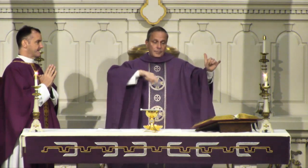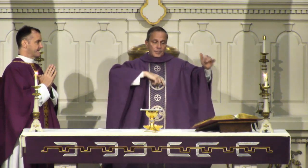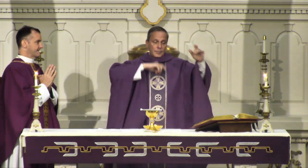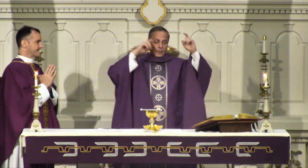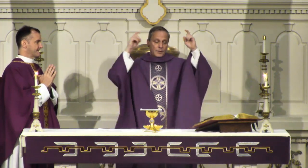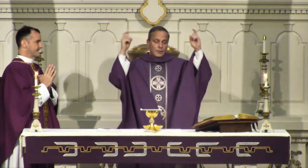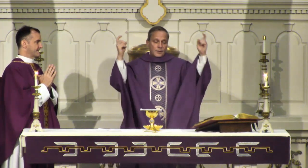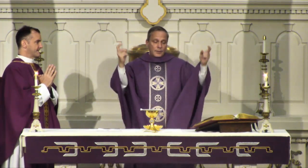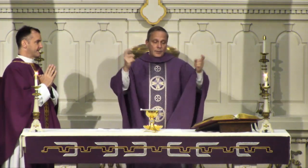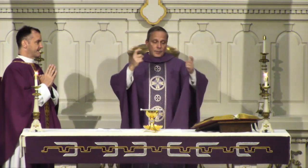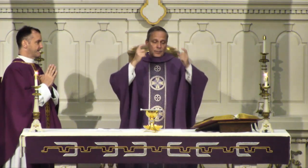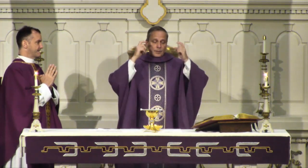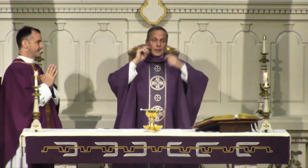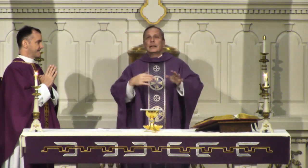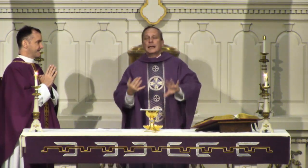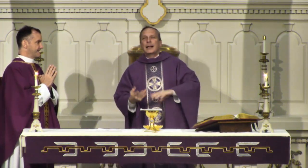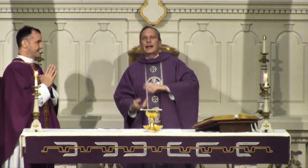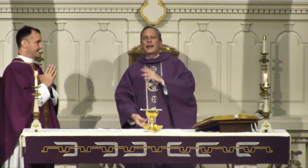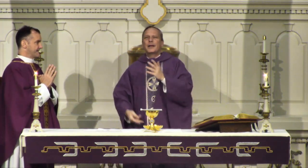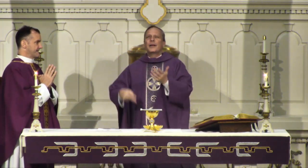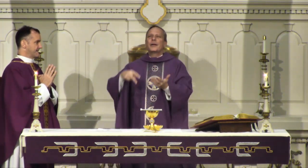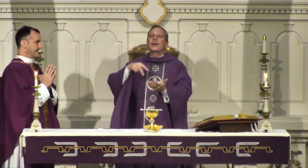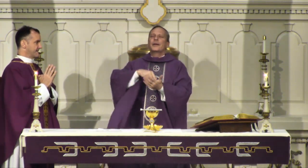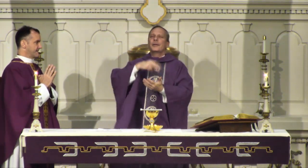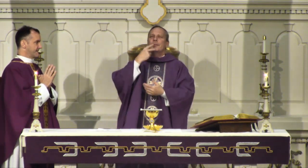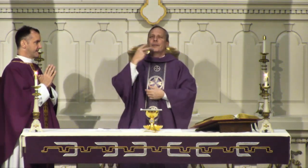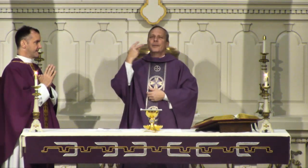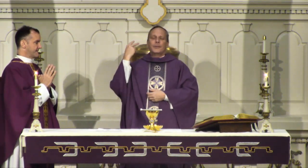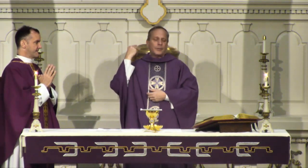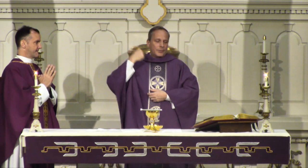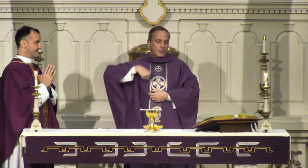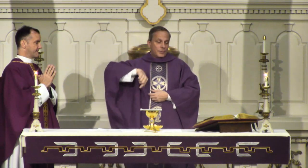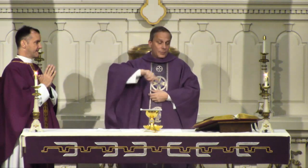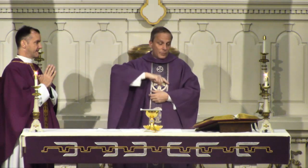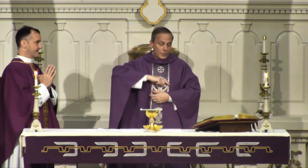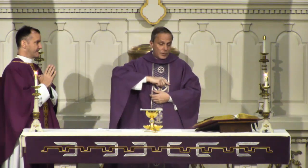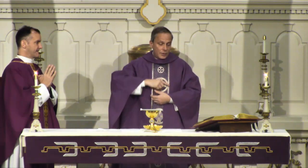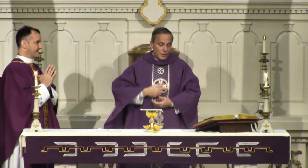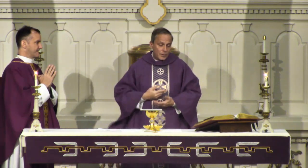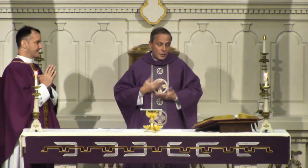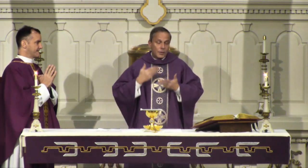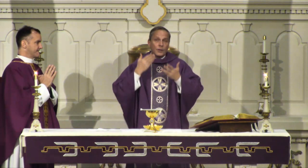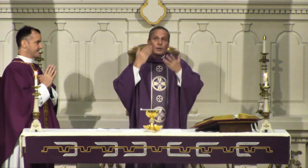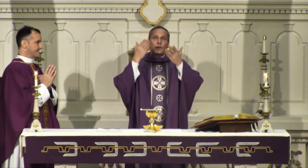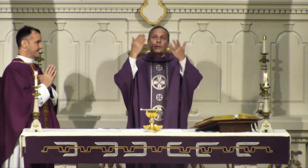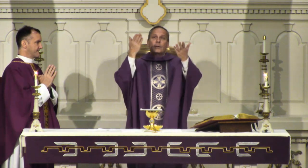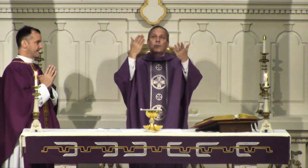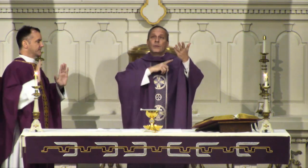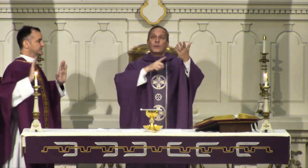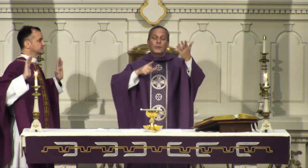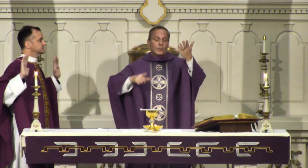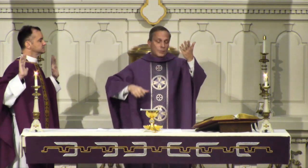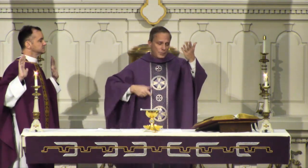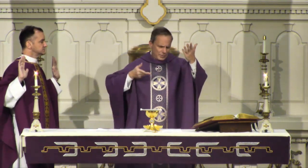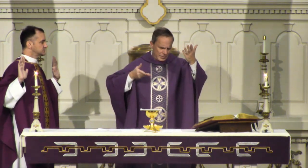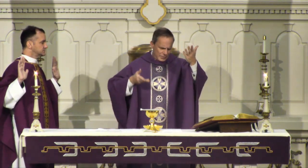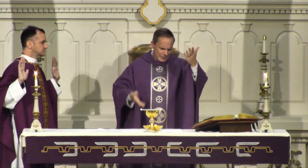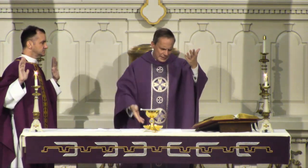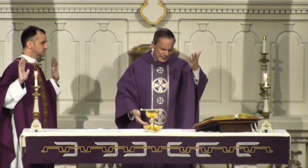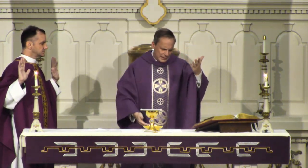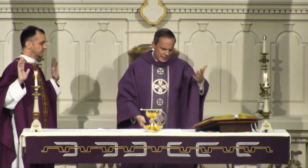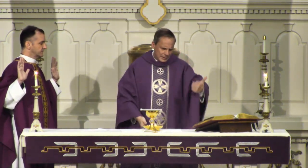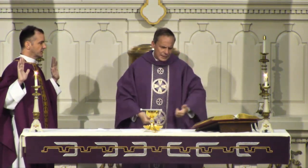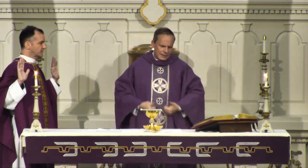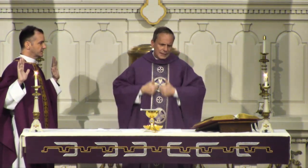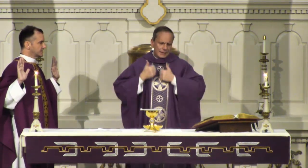Therefore, as we celebrate the memorial of his death and resurrection, we offer you, Lord, the bread